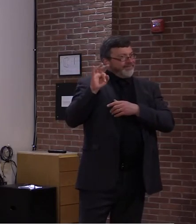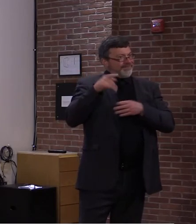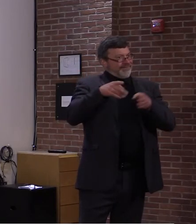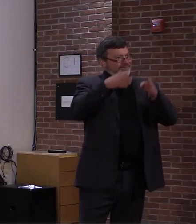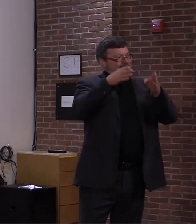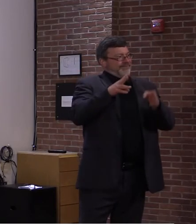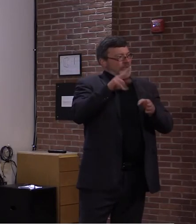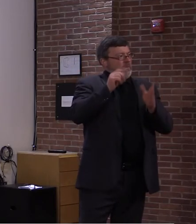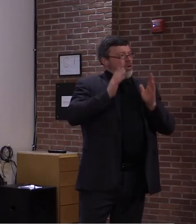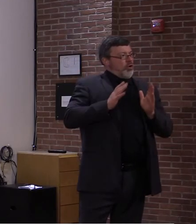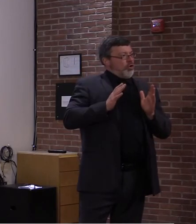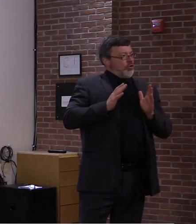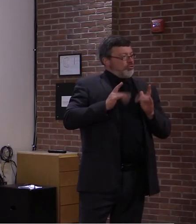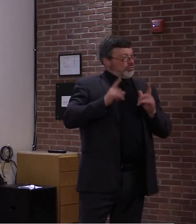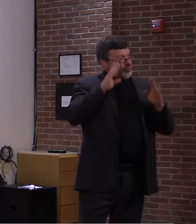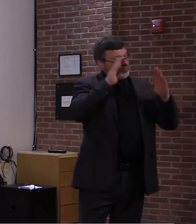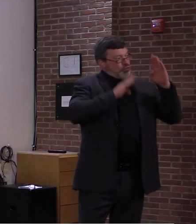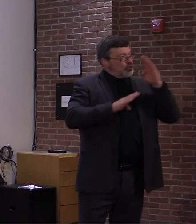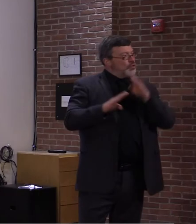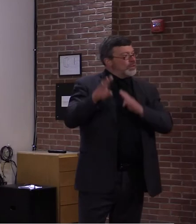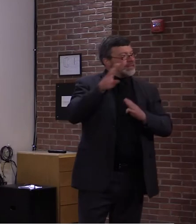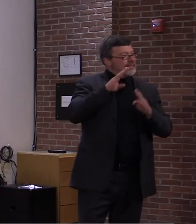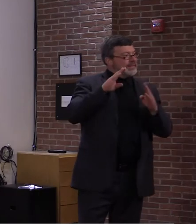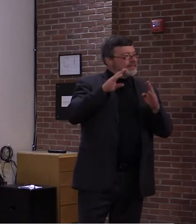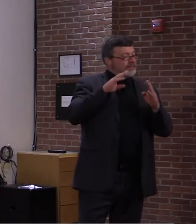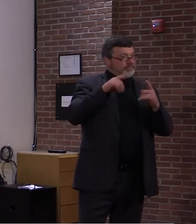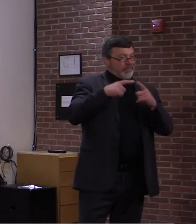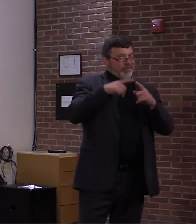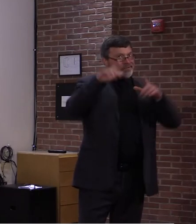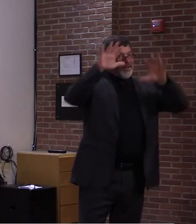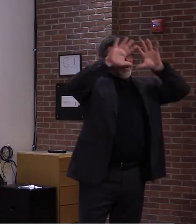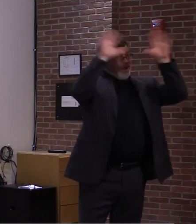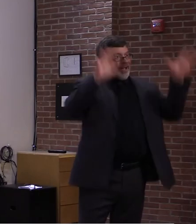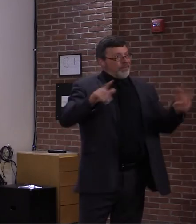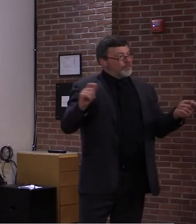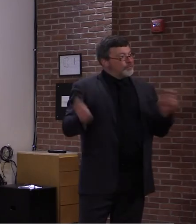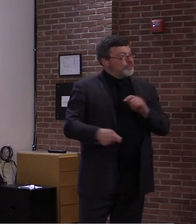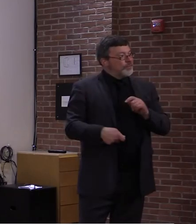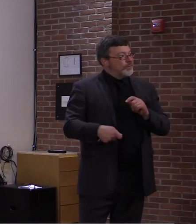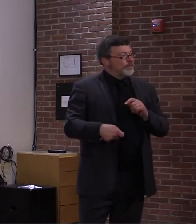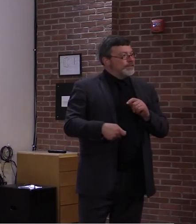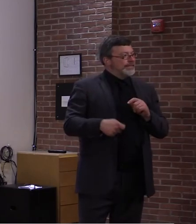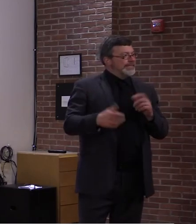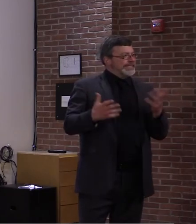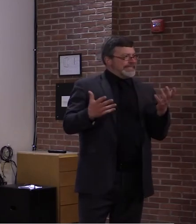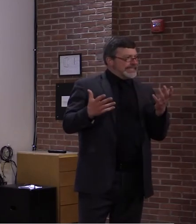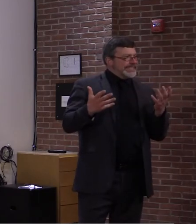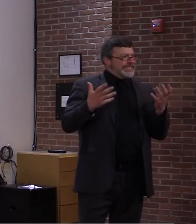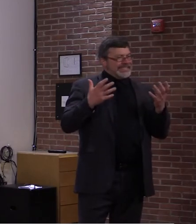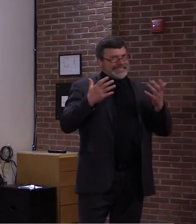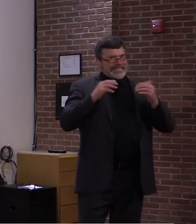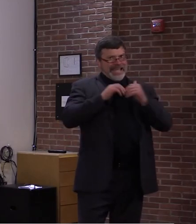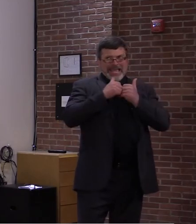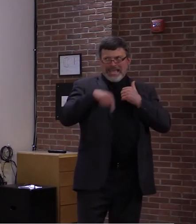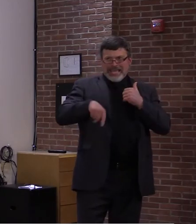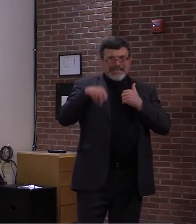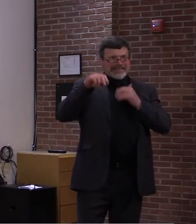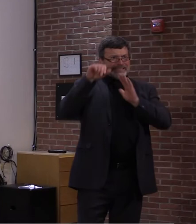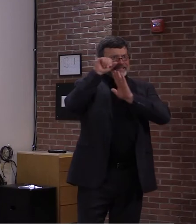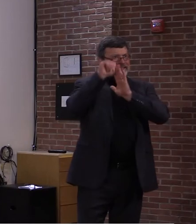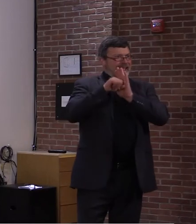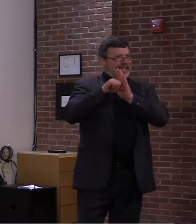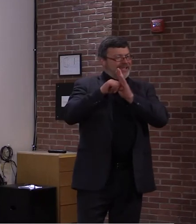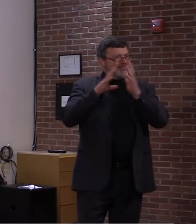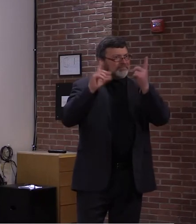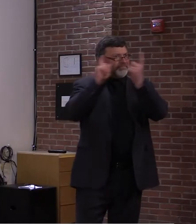about climate change and Vermont meeting its climate obligations might be concerned to see